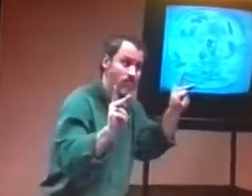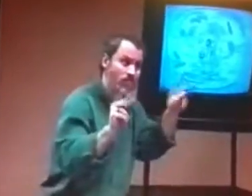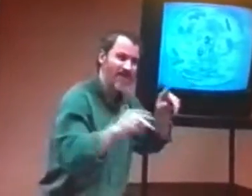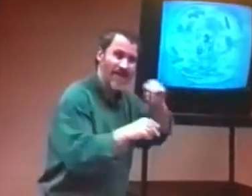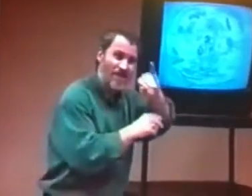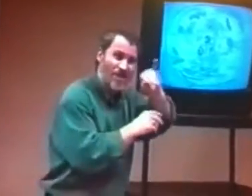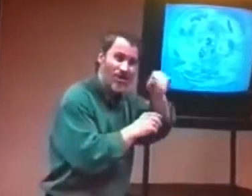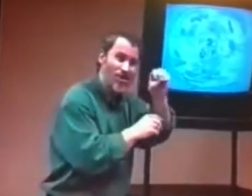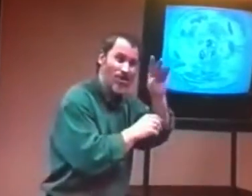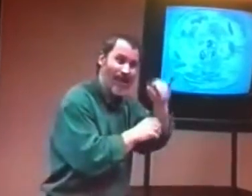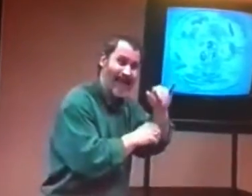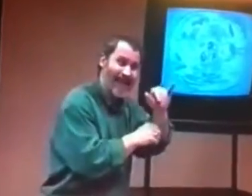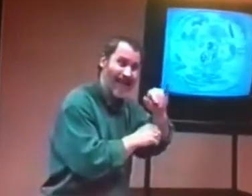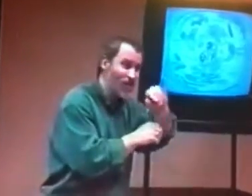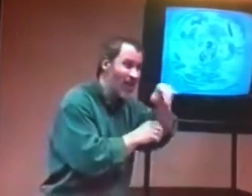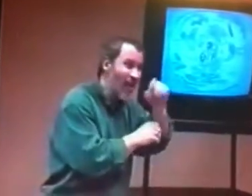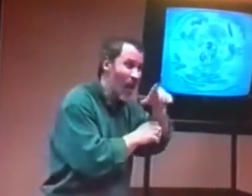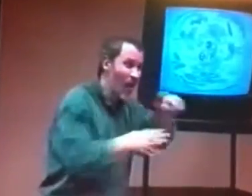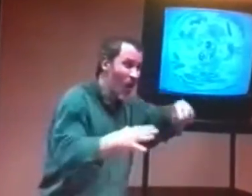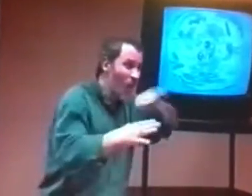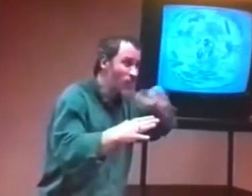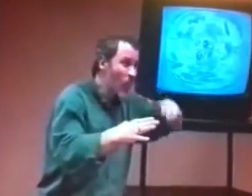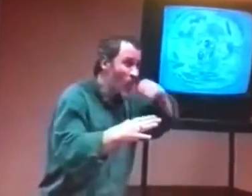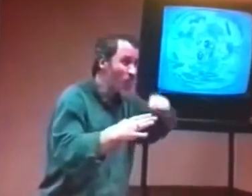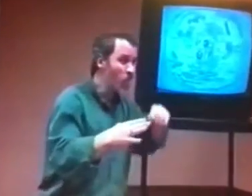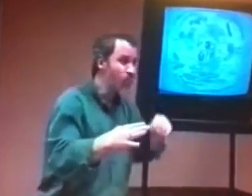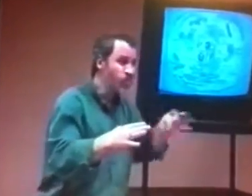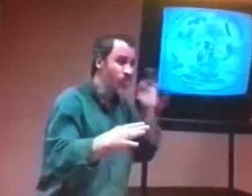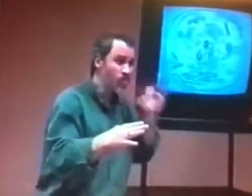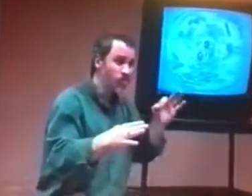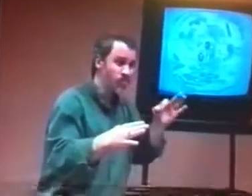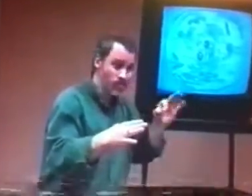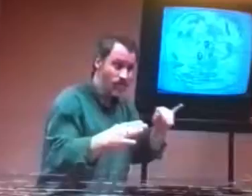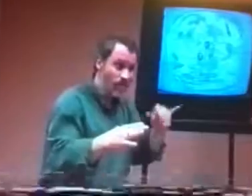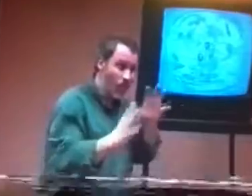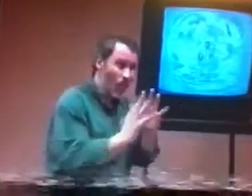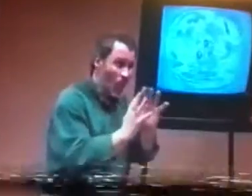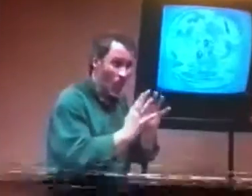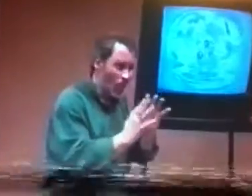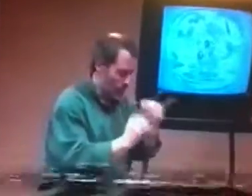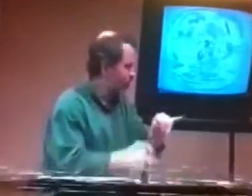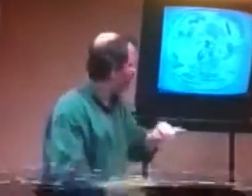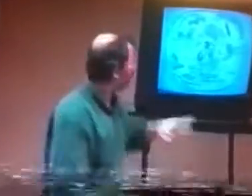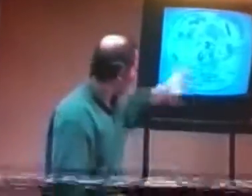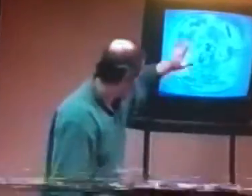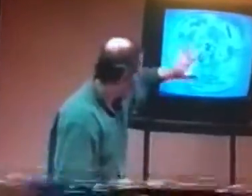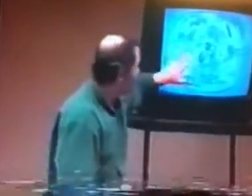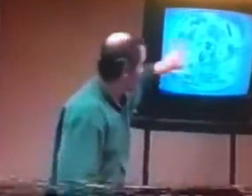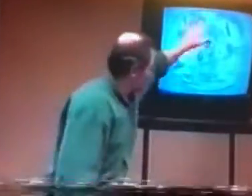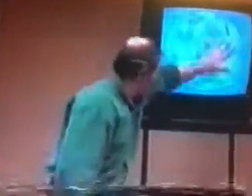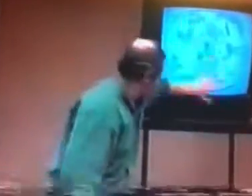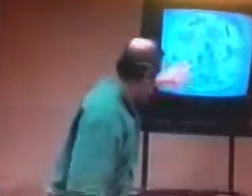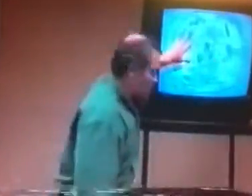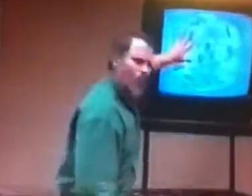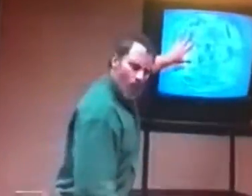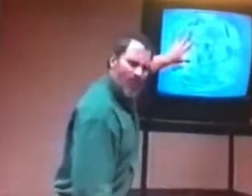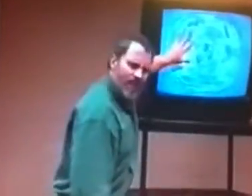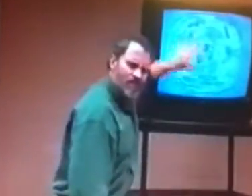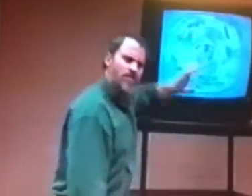Okay, are we clear? The cytoplasm is a lot like, it's like jelly almost. It's not necessarily like